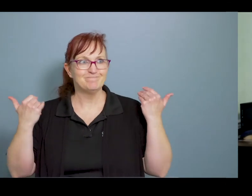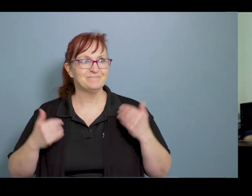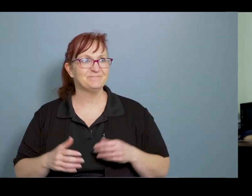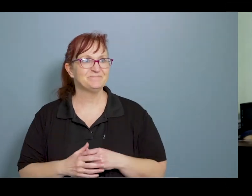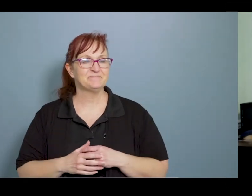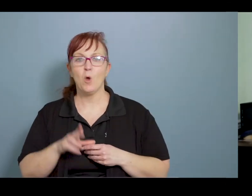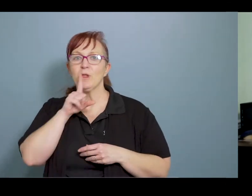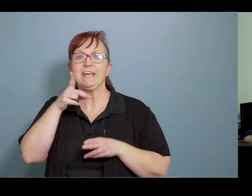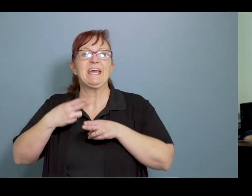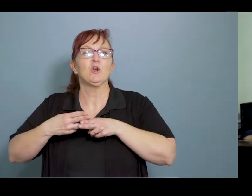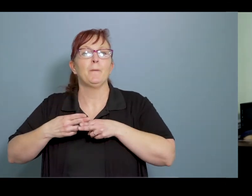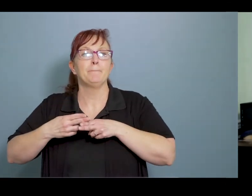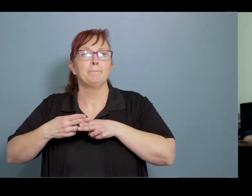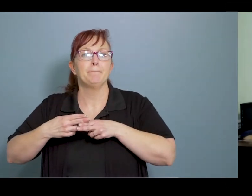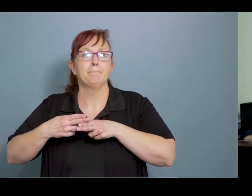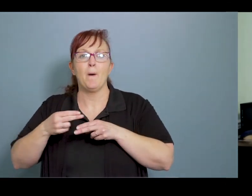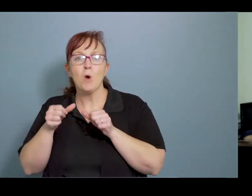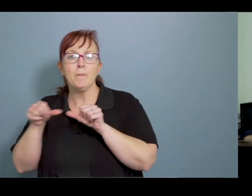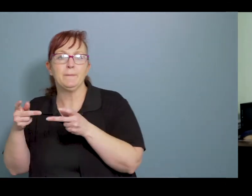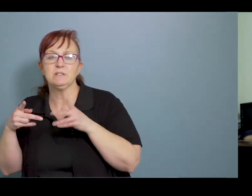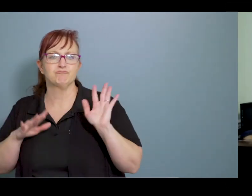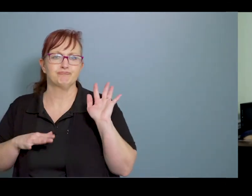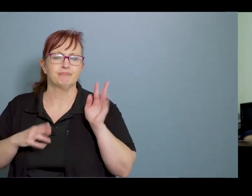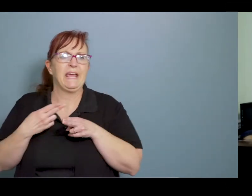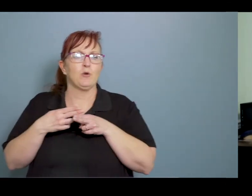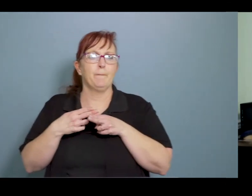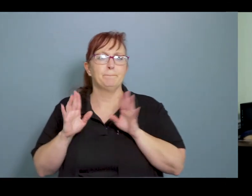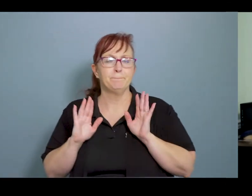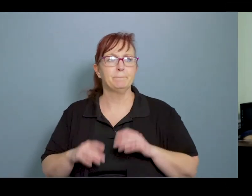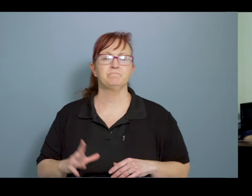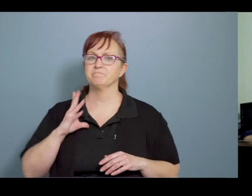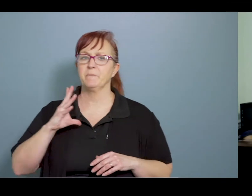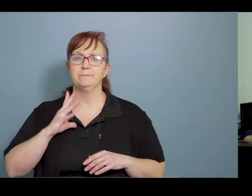Even for an interim period of time. So great question.